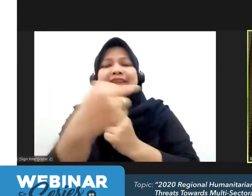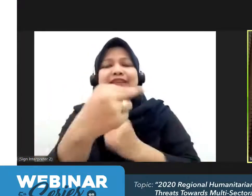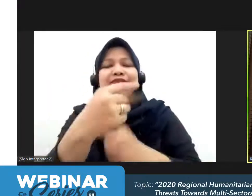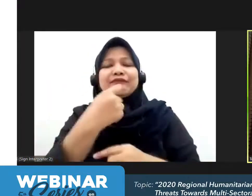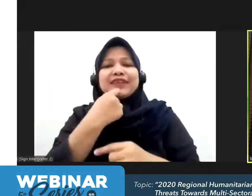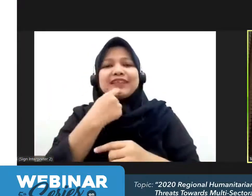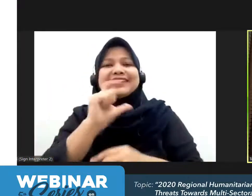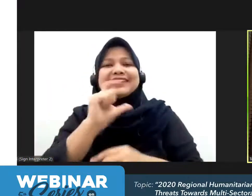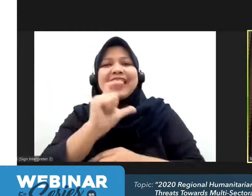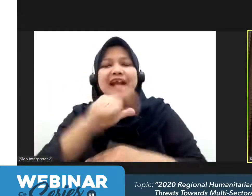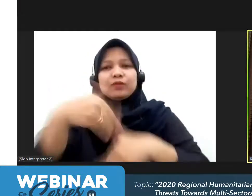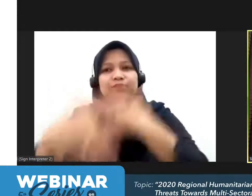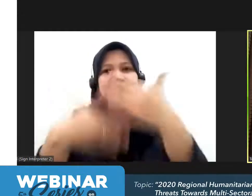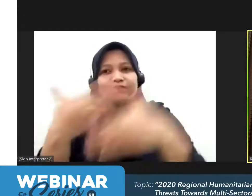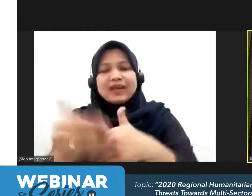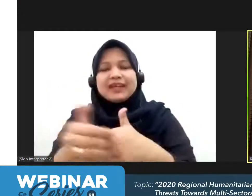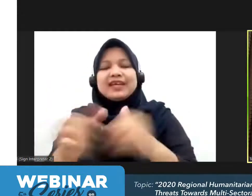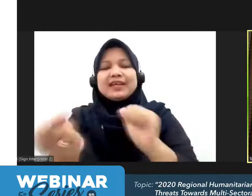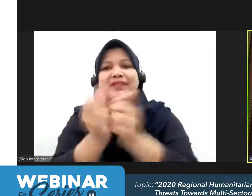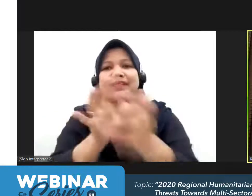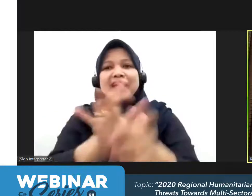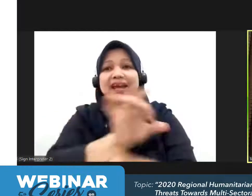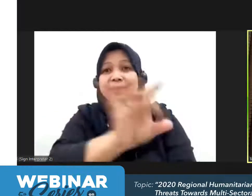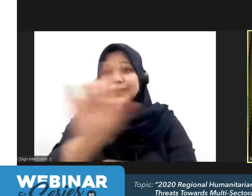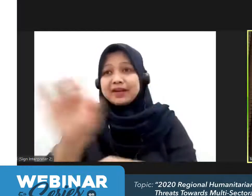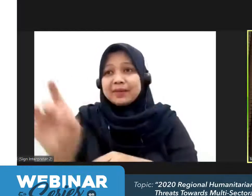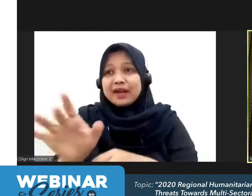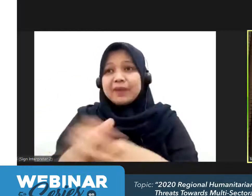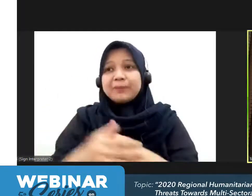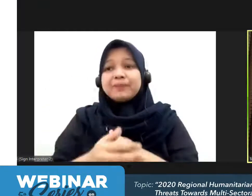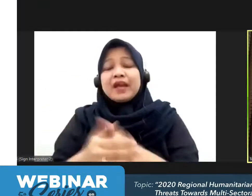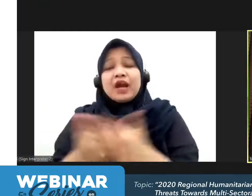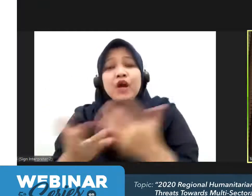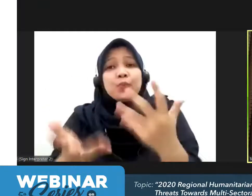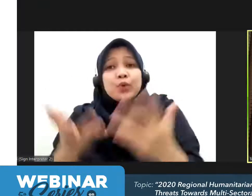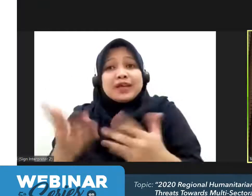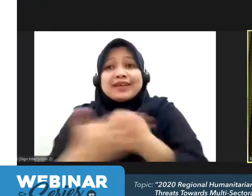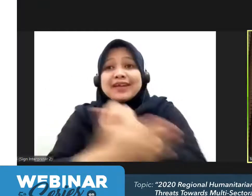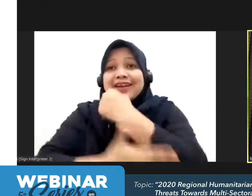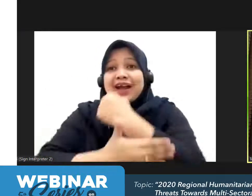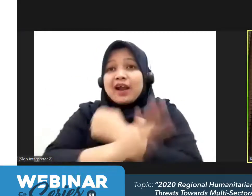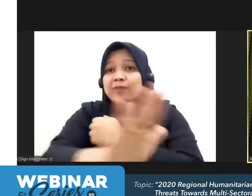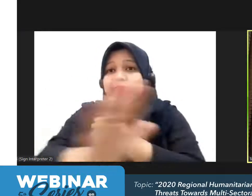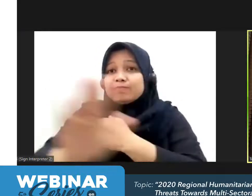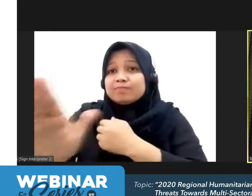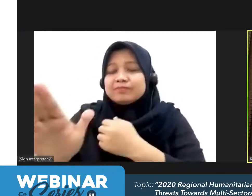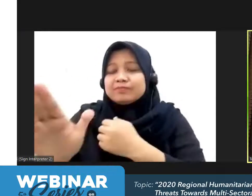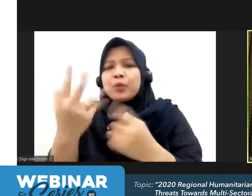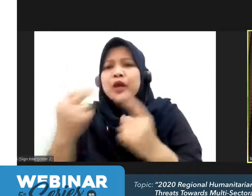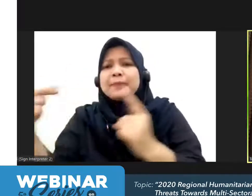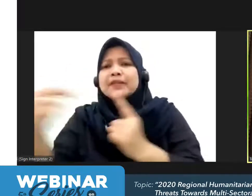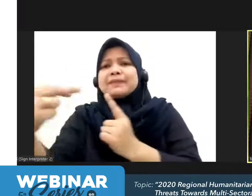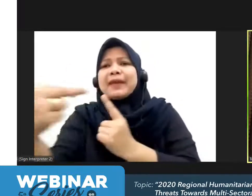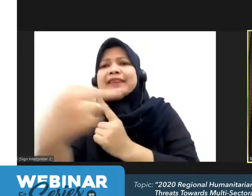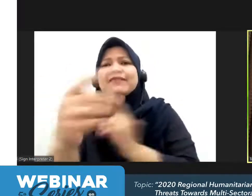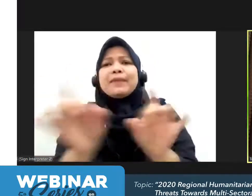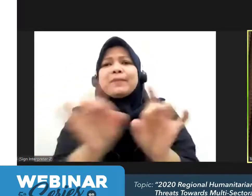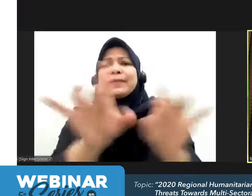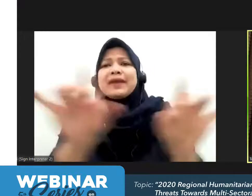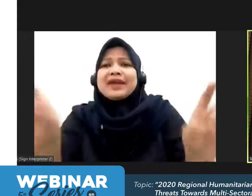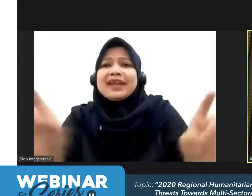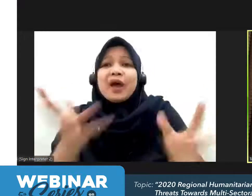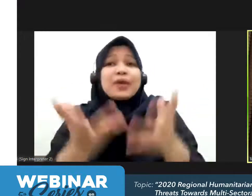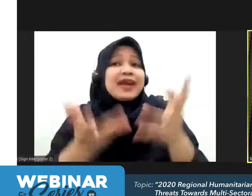Different organizations with different countries will have many perspectives on how to overcome impacts and share unique